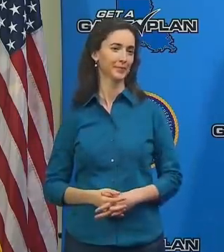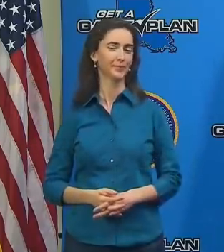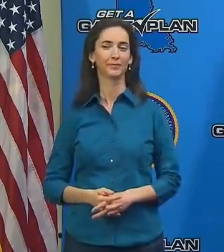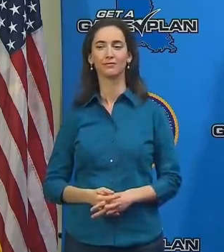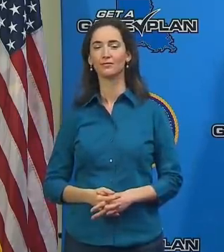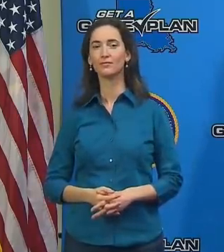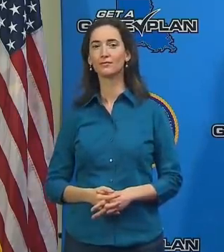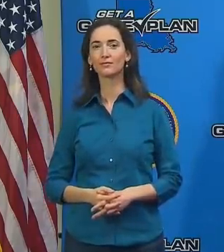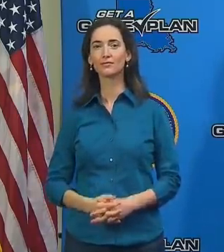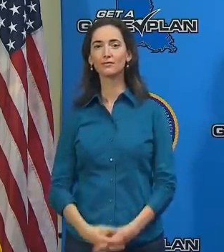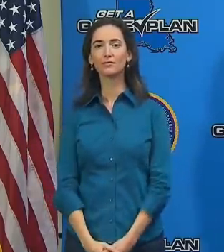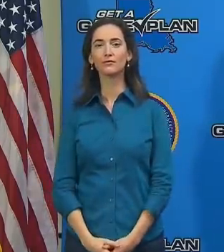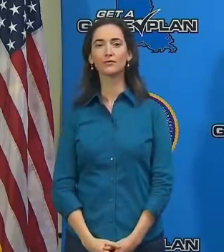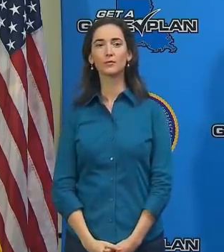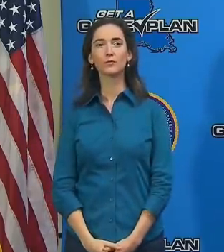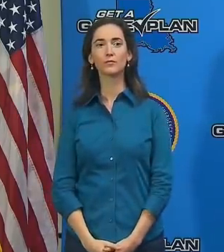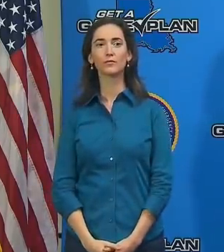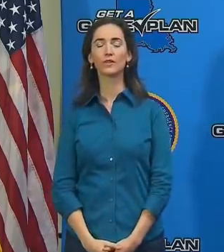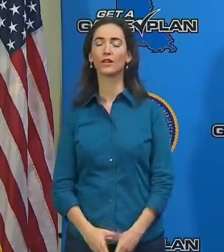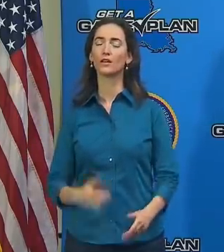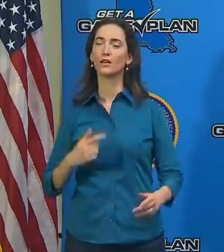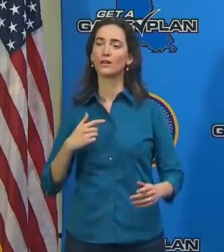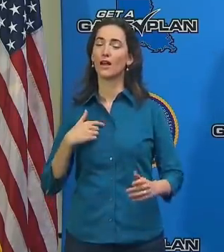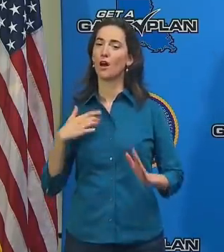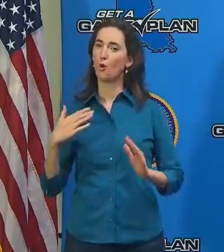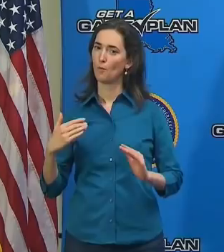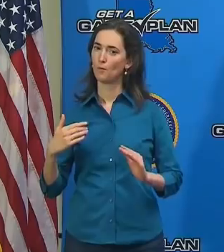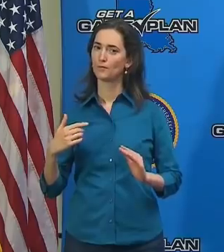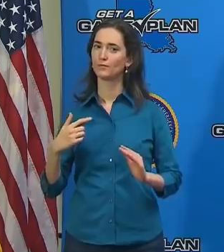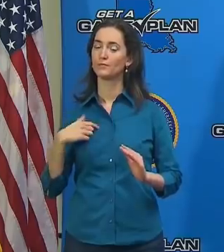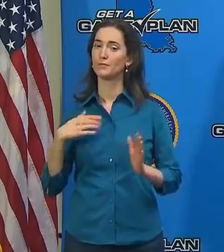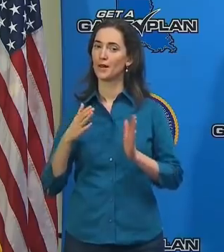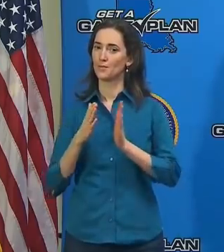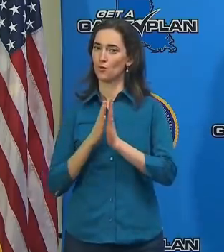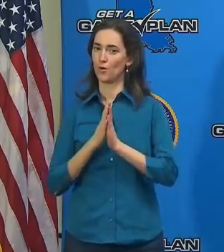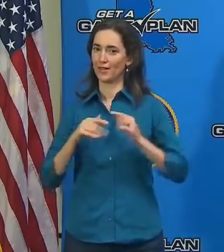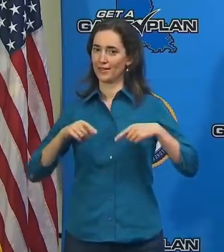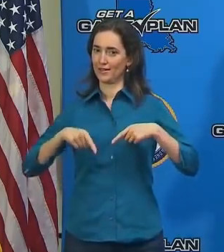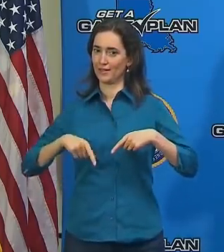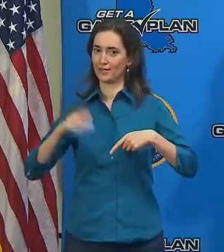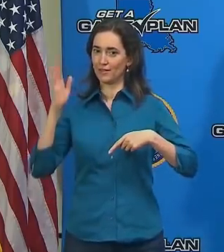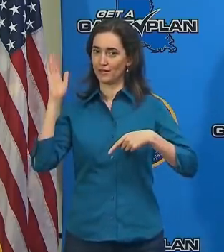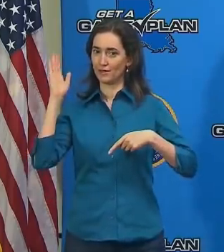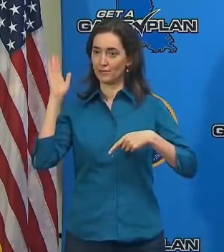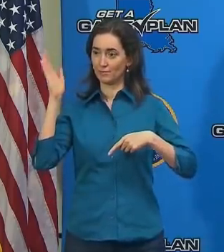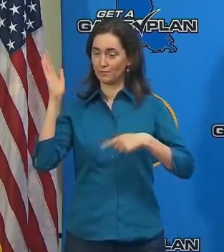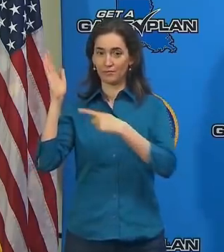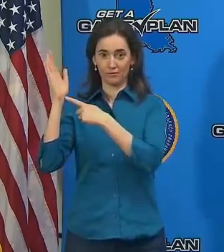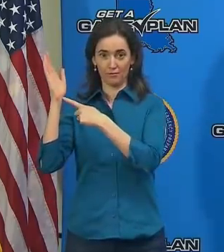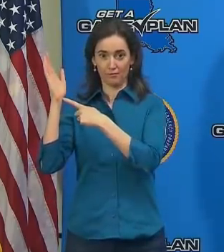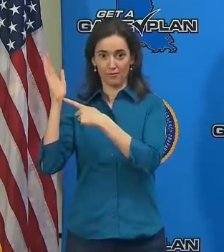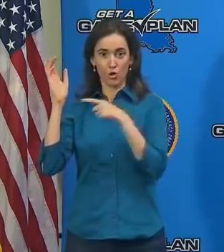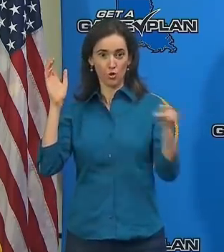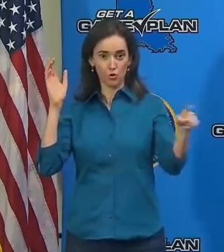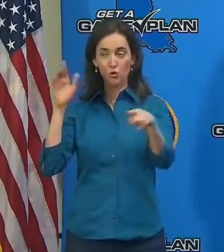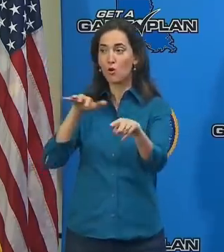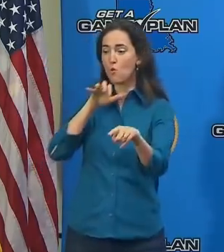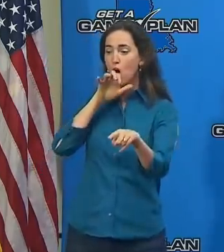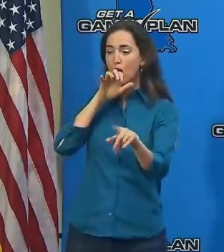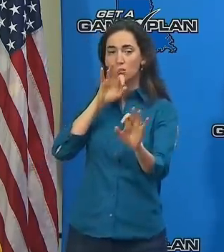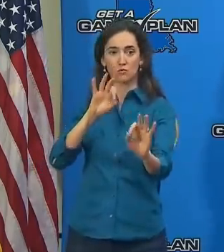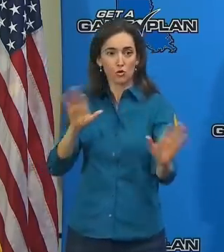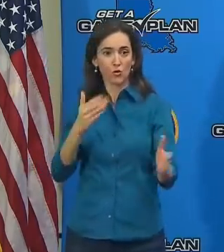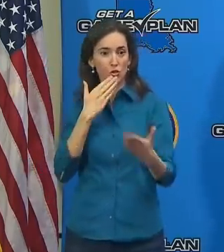And I do hope and pray that this press conference finds you well, wherever you might be tuning in